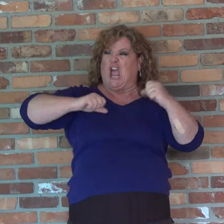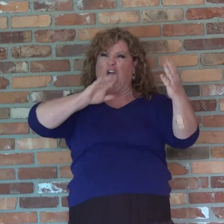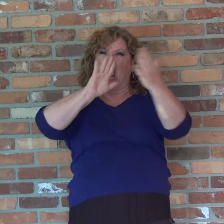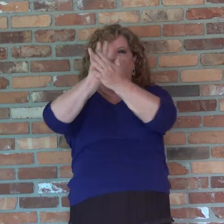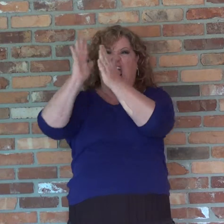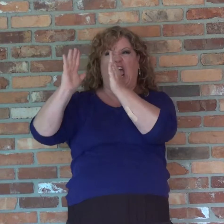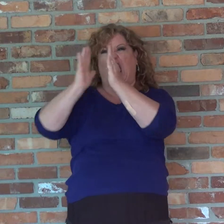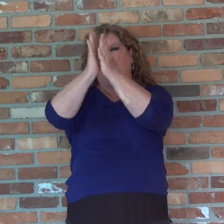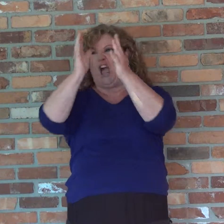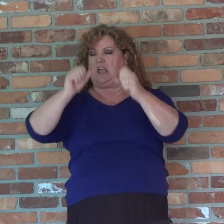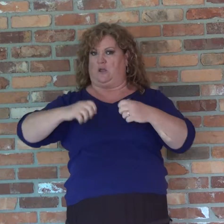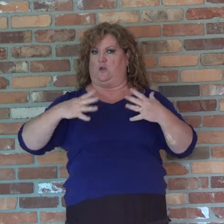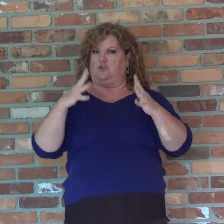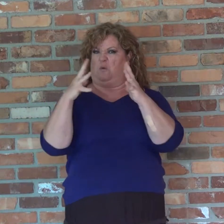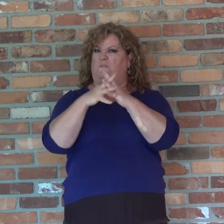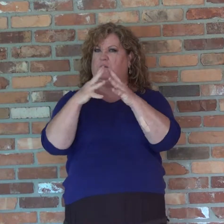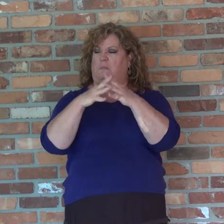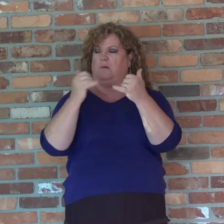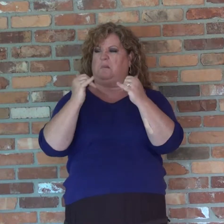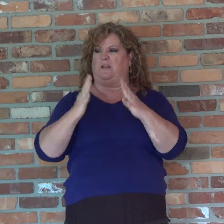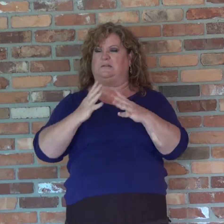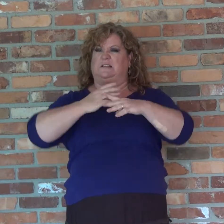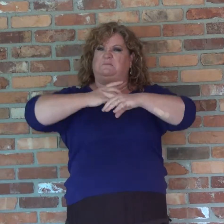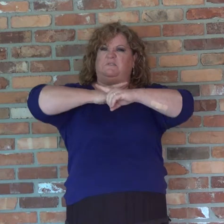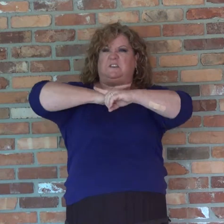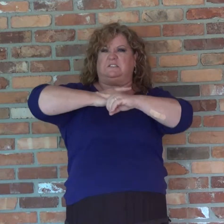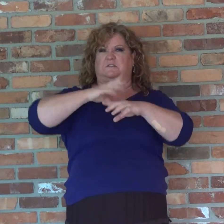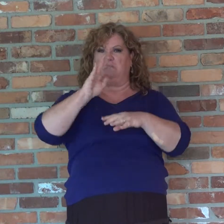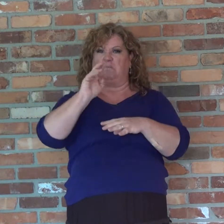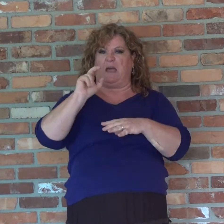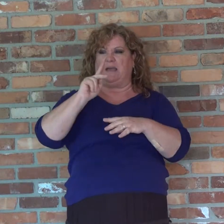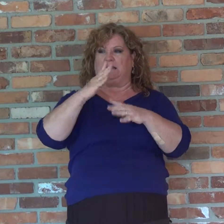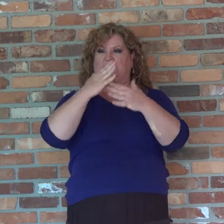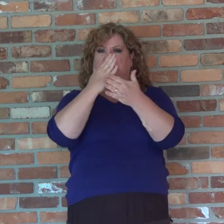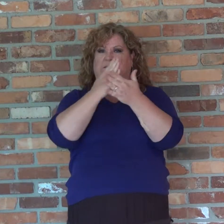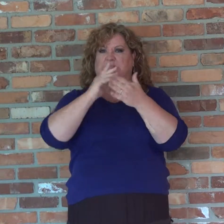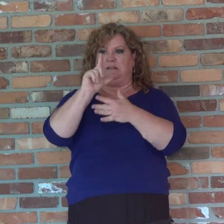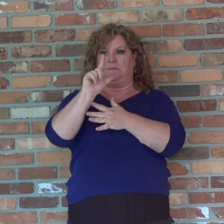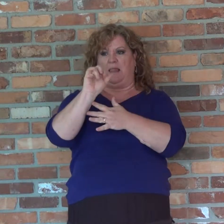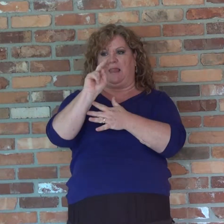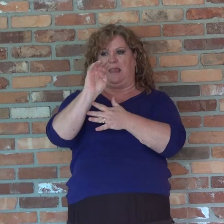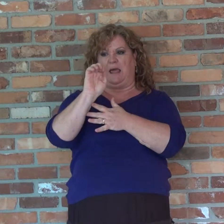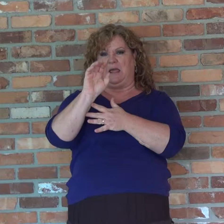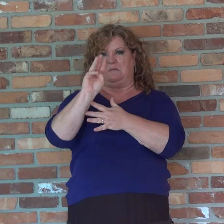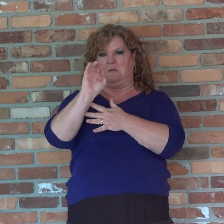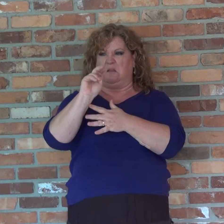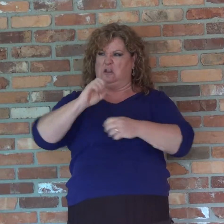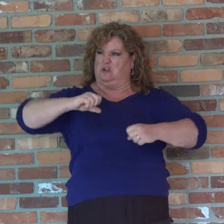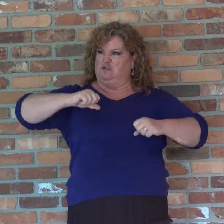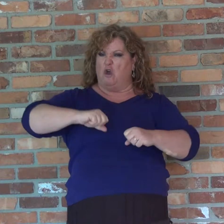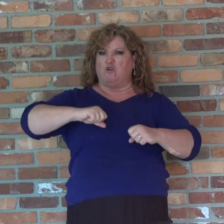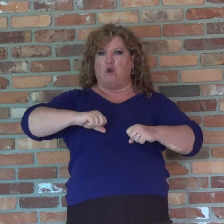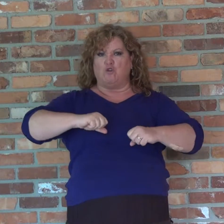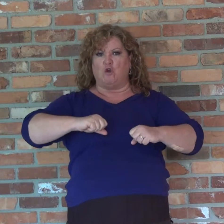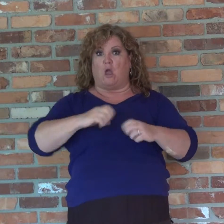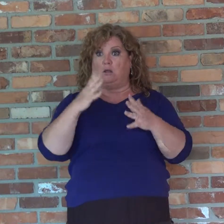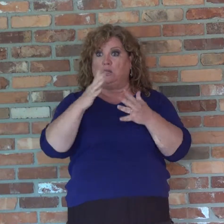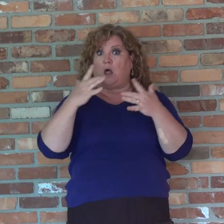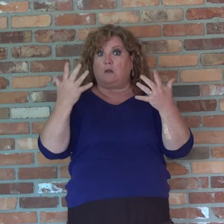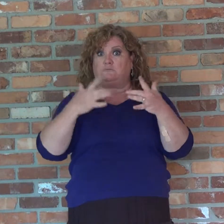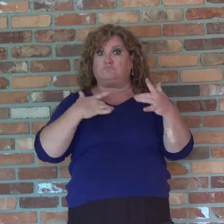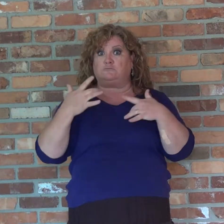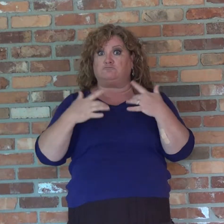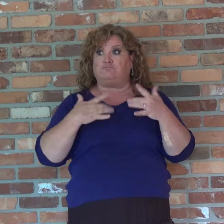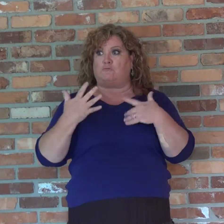that. Hands in. These guys were all football players, some defensive backs, some lineman types. They all, yeah, let's do this. Lots